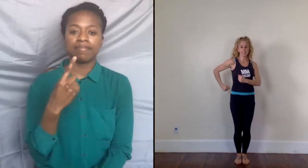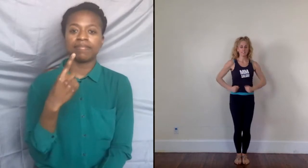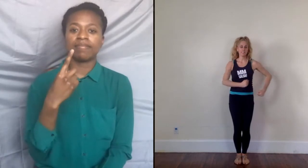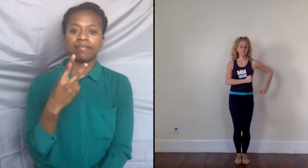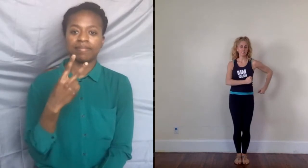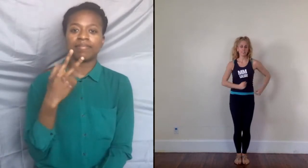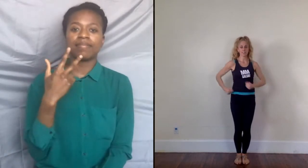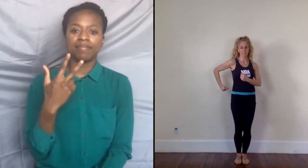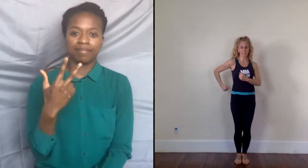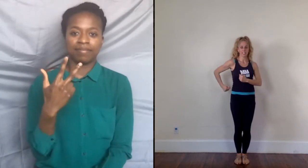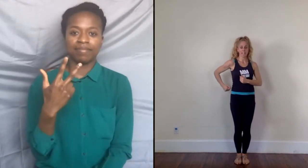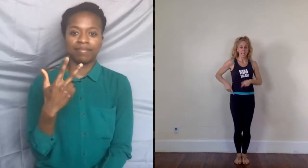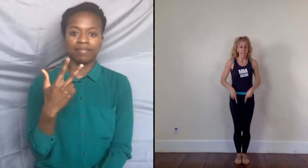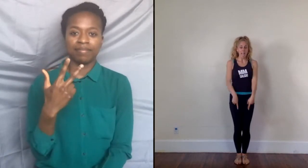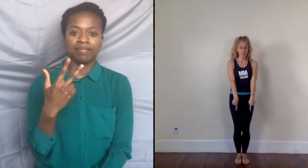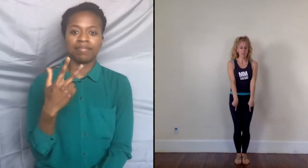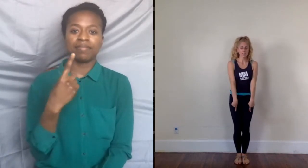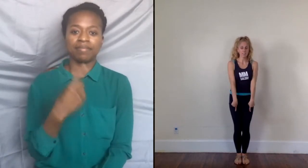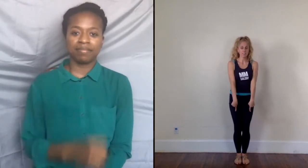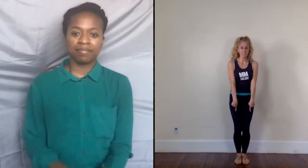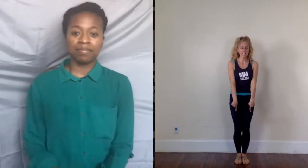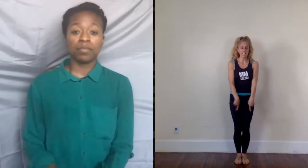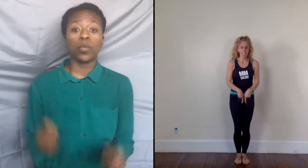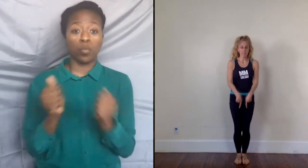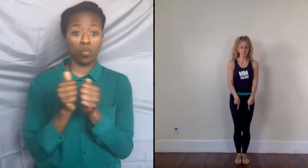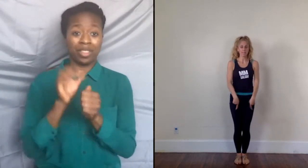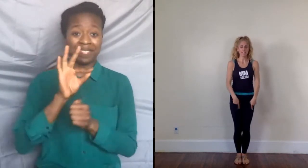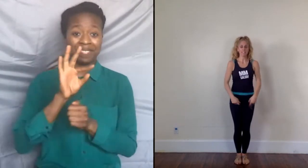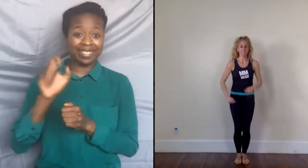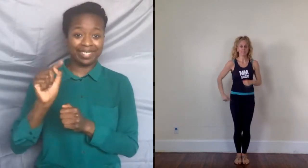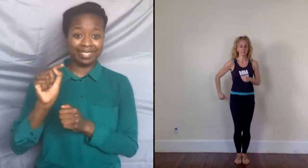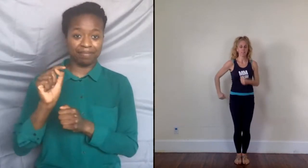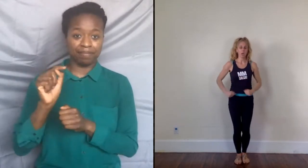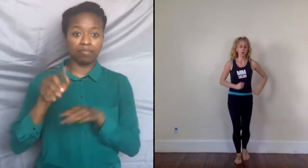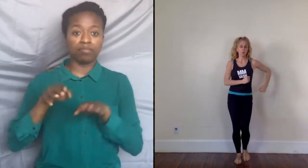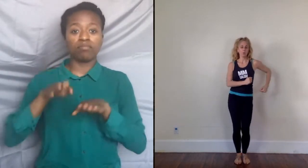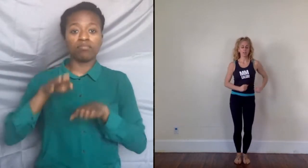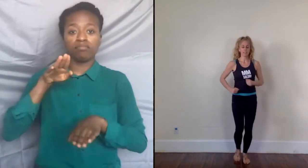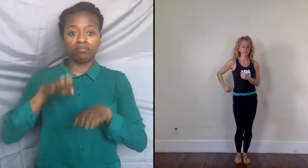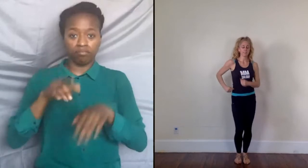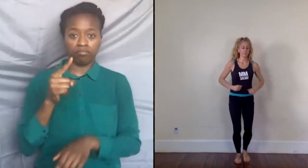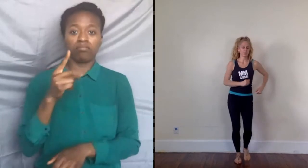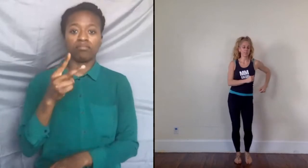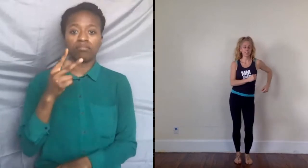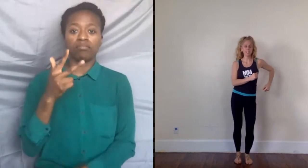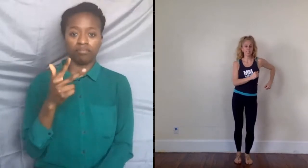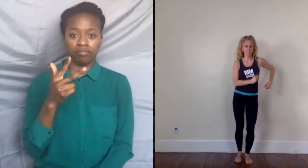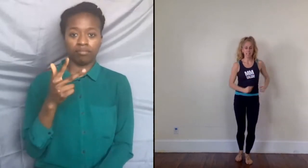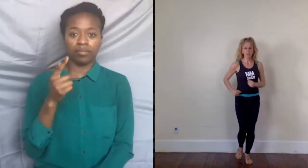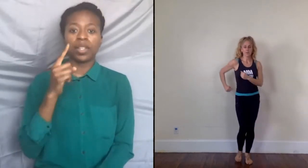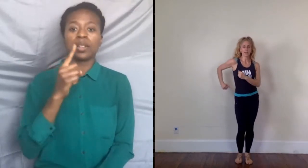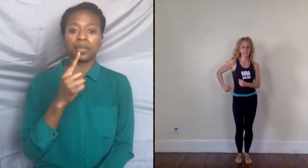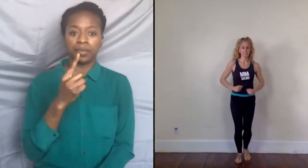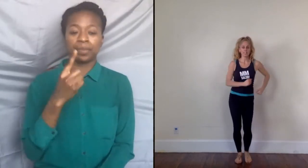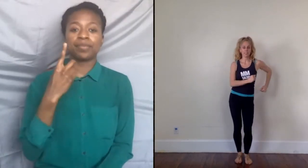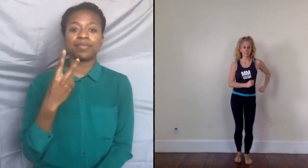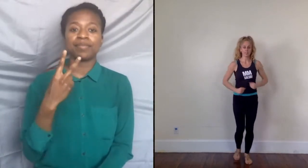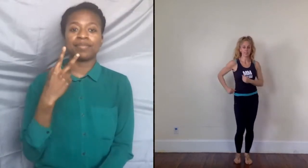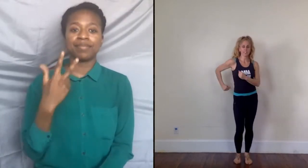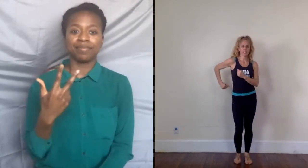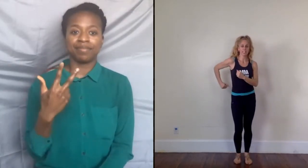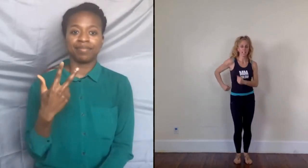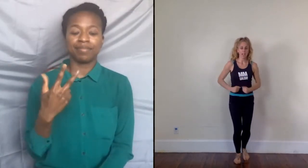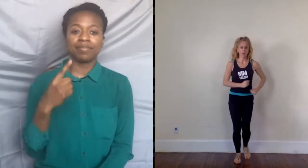1, 2, 3. And with the feet in place. 1, 2, 3. 1,